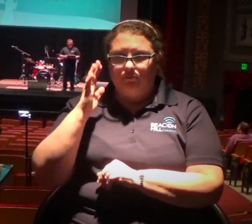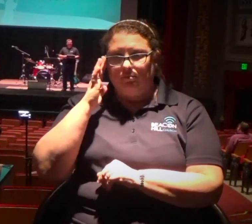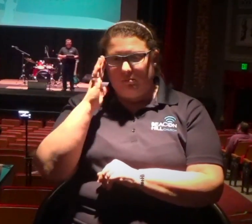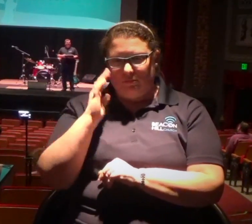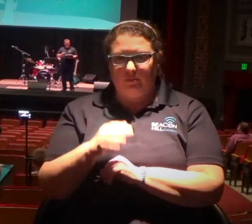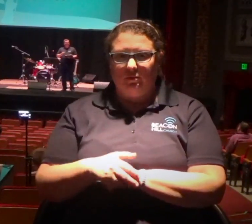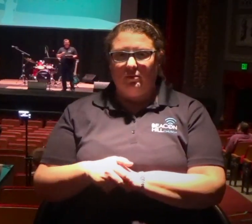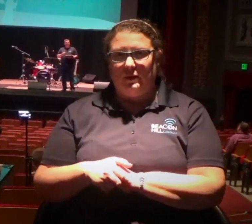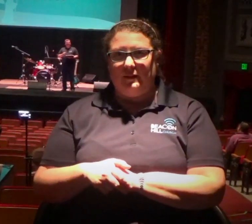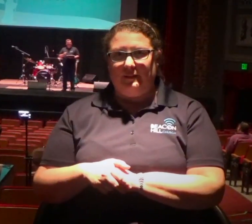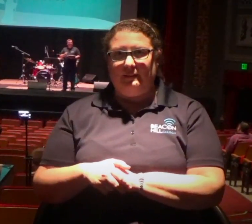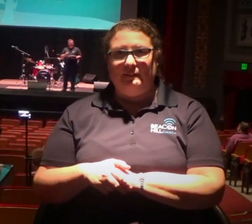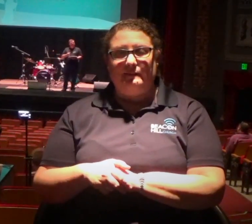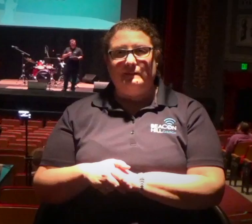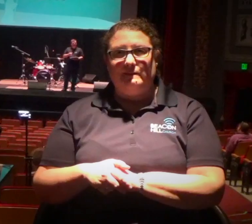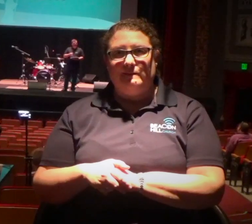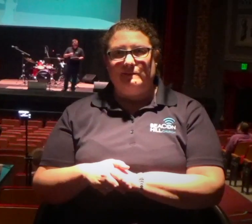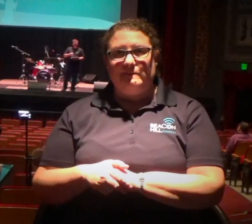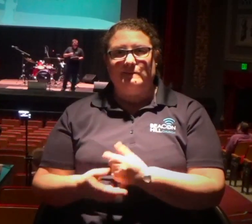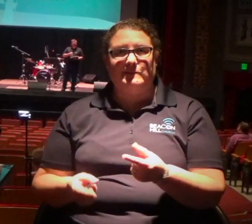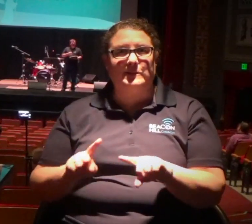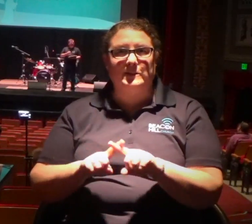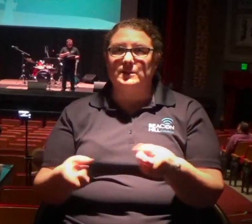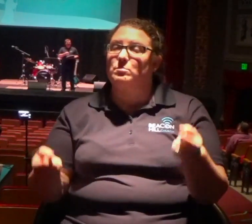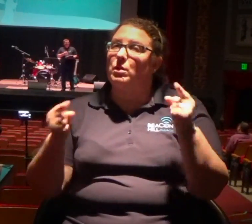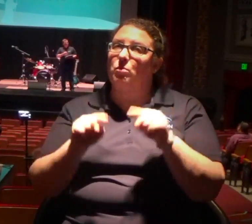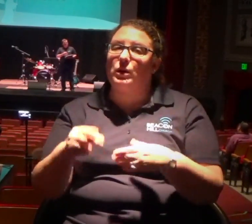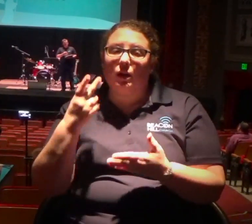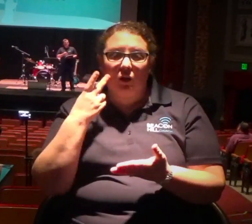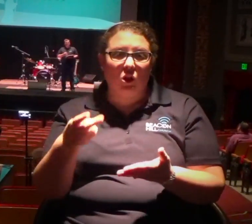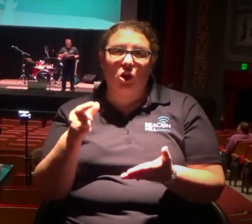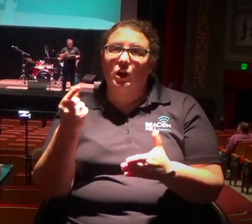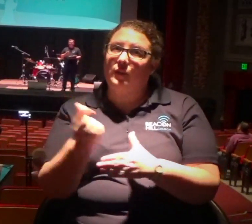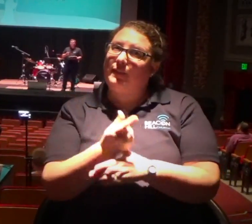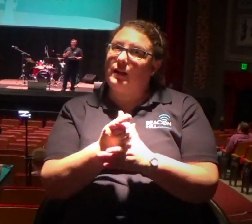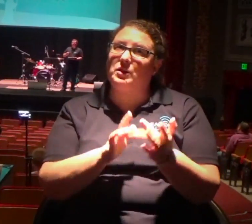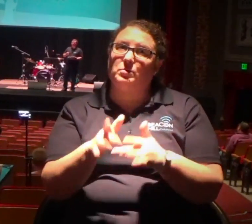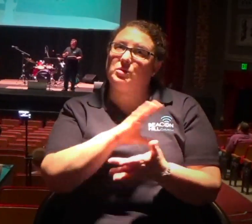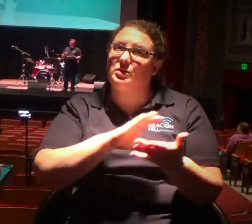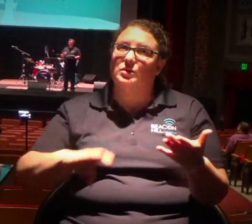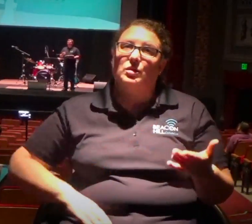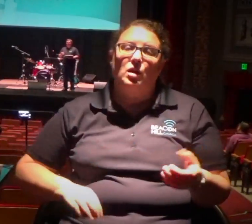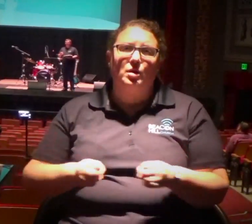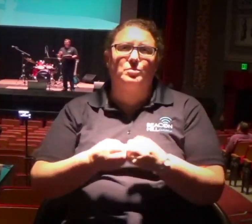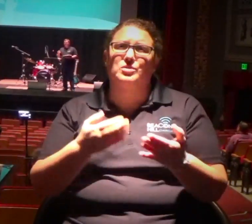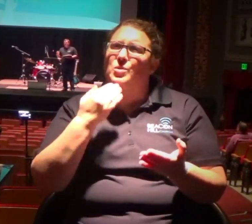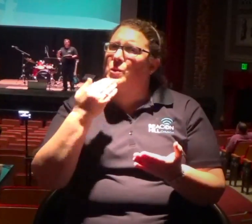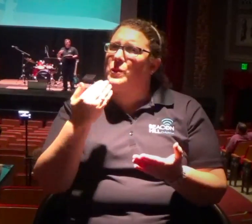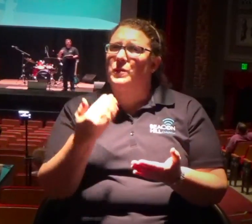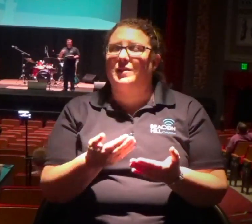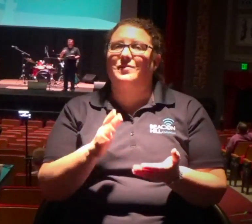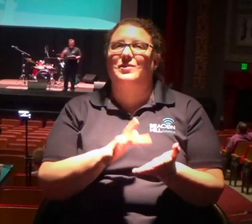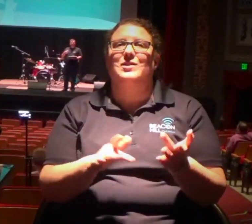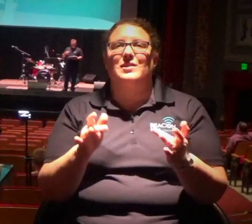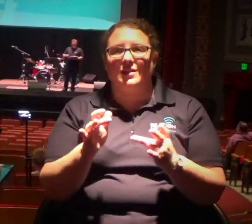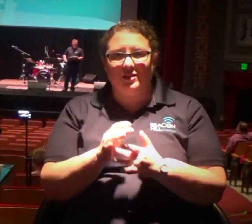And yet, when I look at the gospel of Jesus Christ, I am so thankful that Jesus didn't let us wallow in our